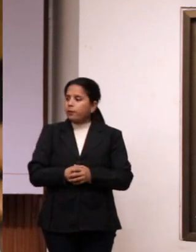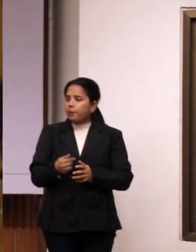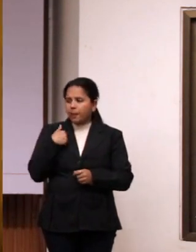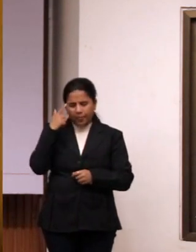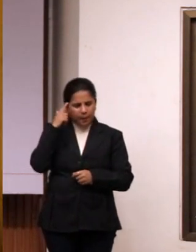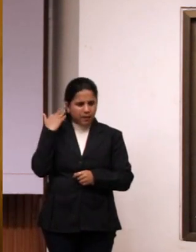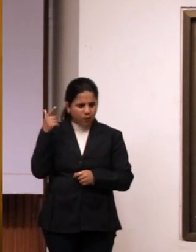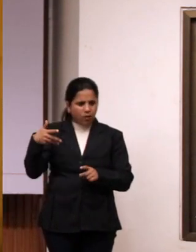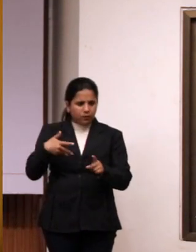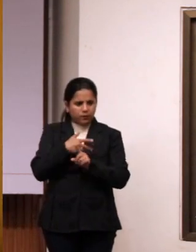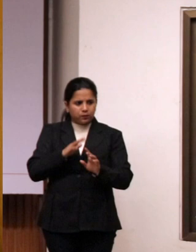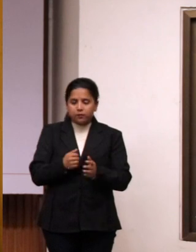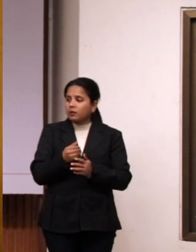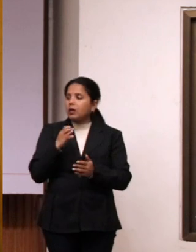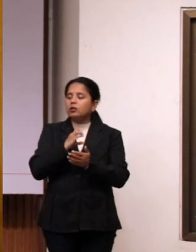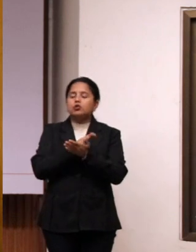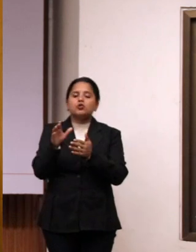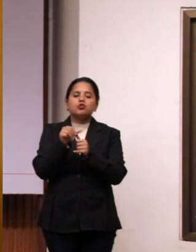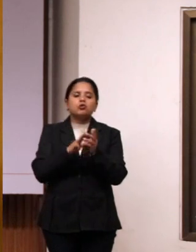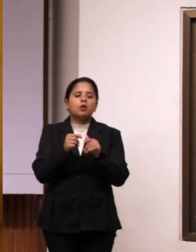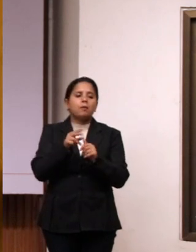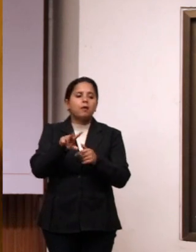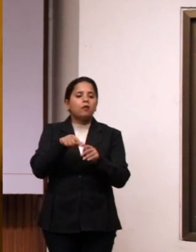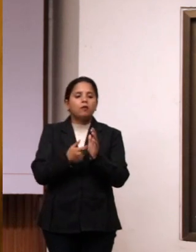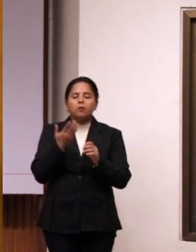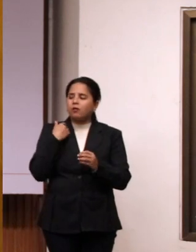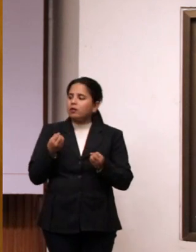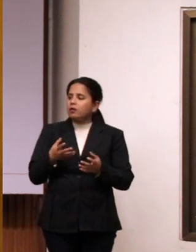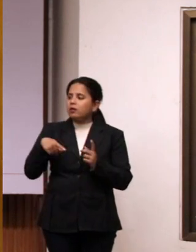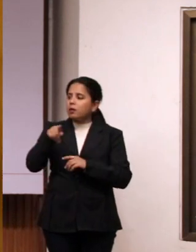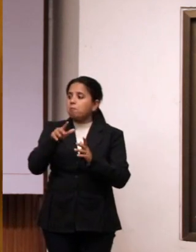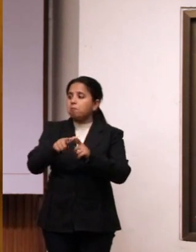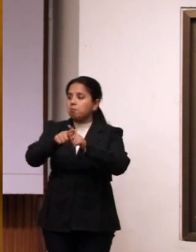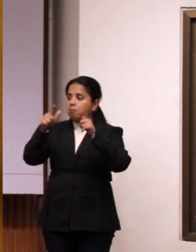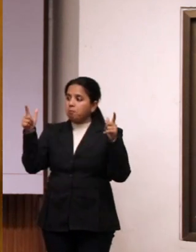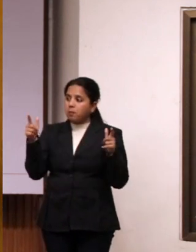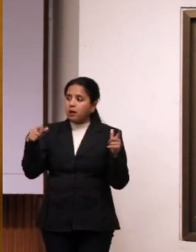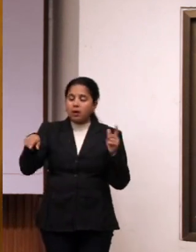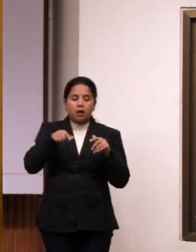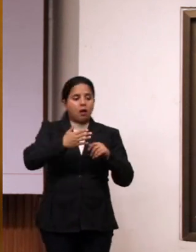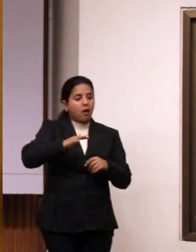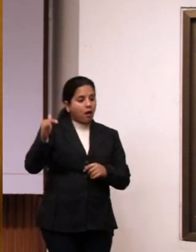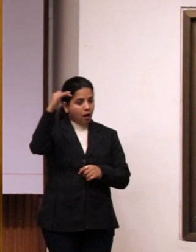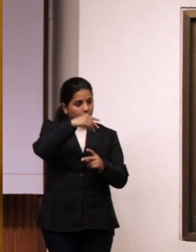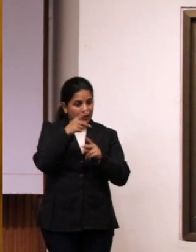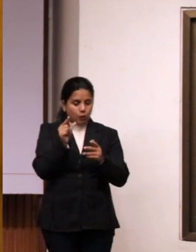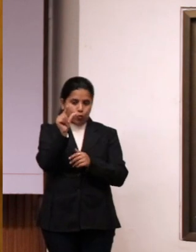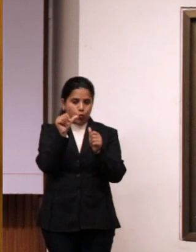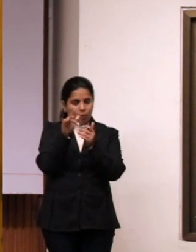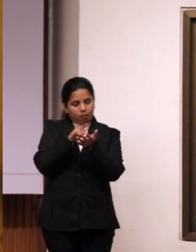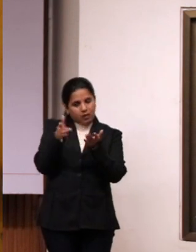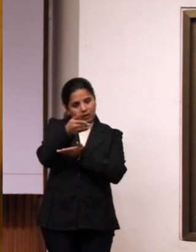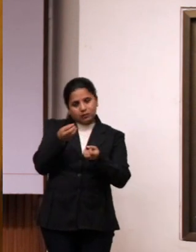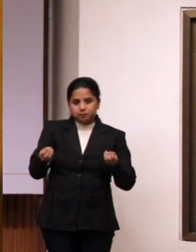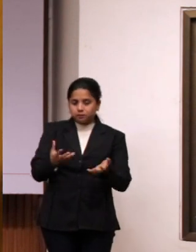been there. So where I live in Champawat, what they started doing is they started putting up a big, very big highway through the mountains in the Uttarakhand,